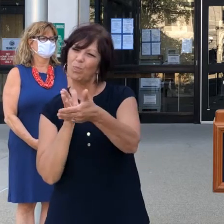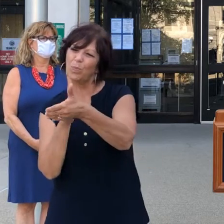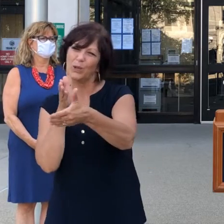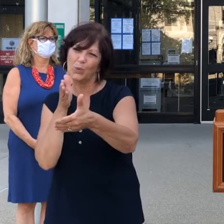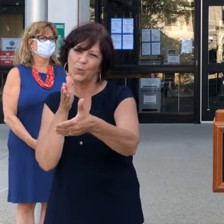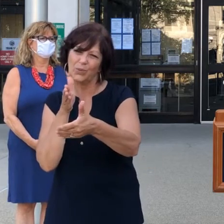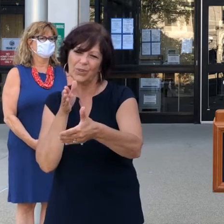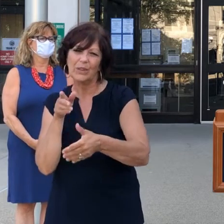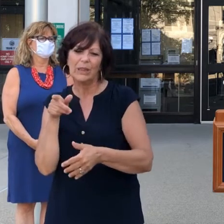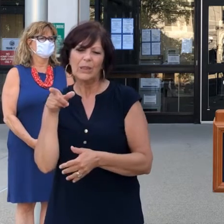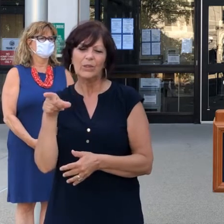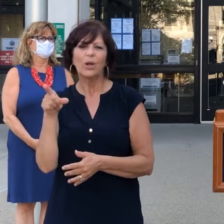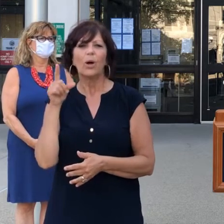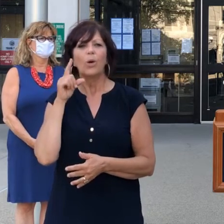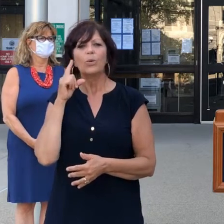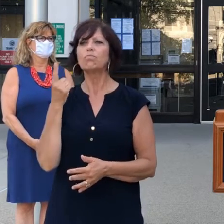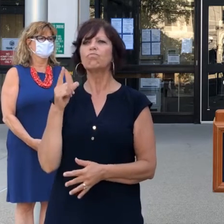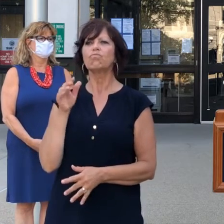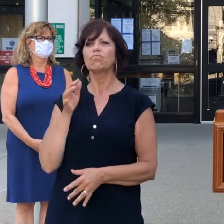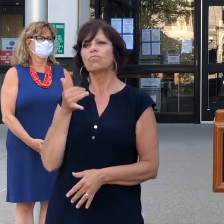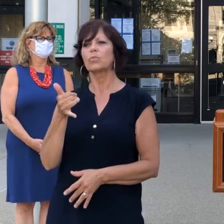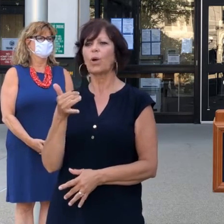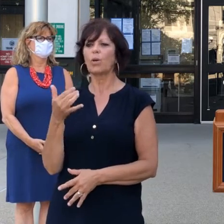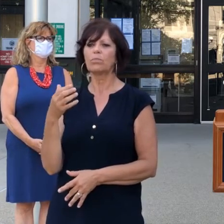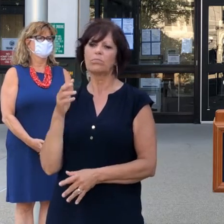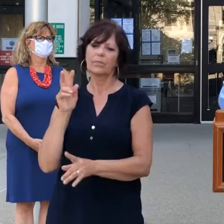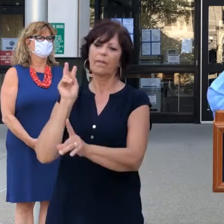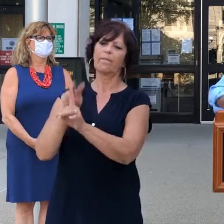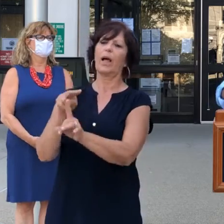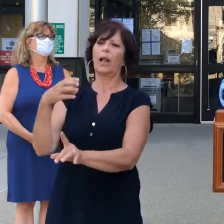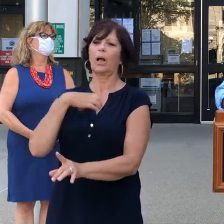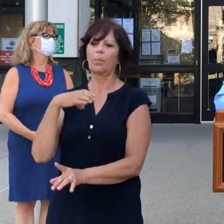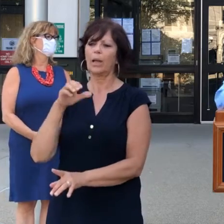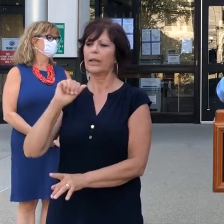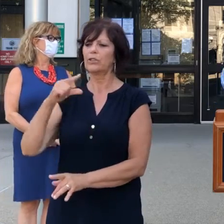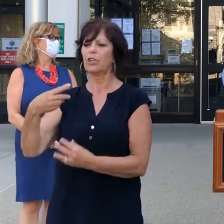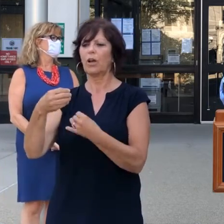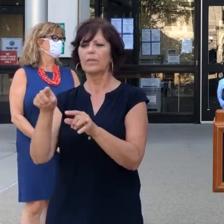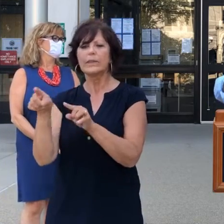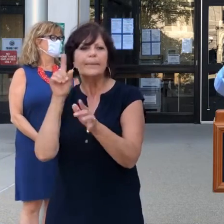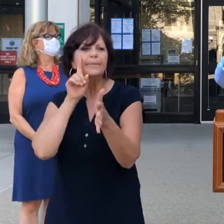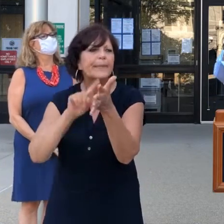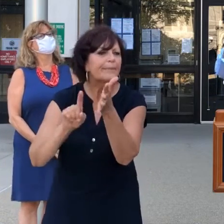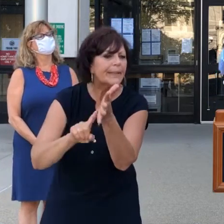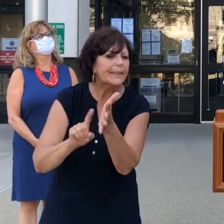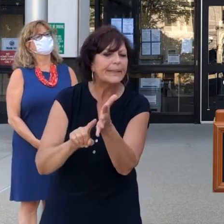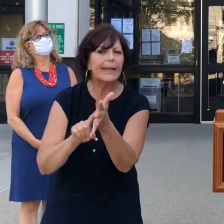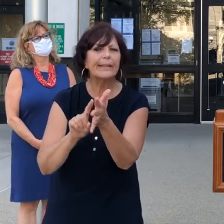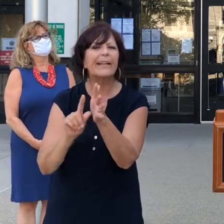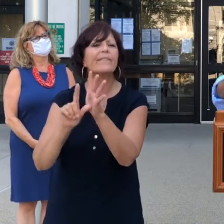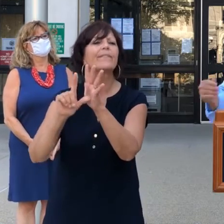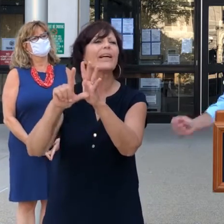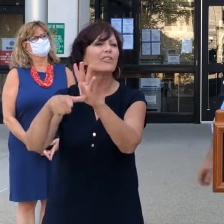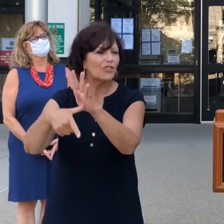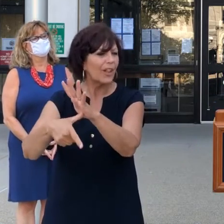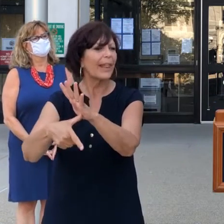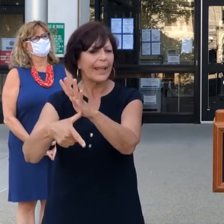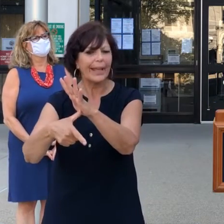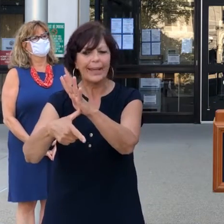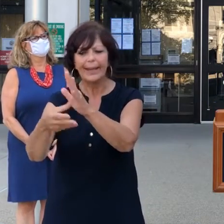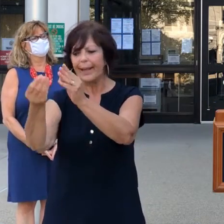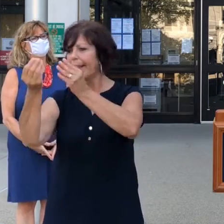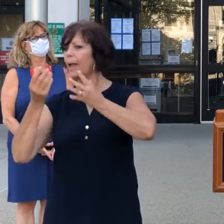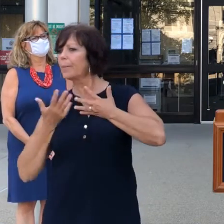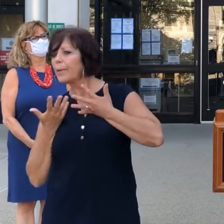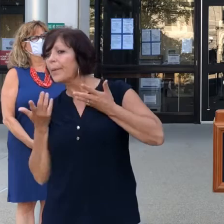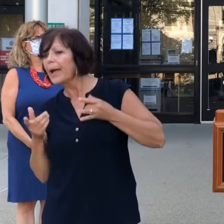would basically file a complaint with the Attorney General's office, and then the Attorney General's office would investigate it and eventually get back to the individual.